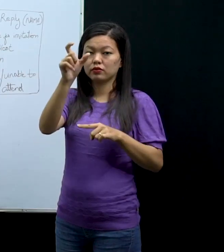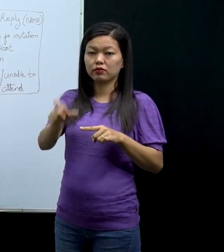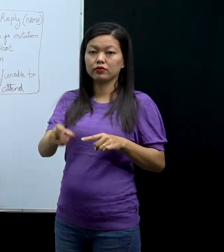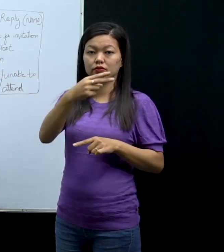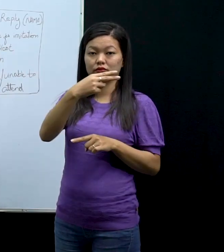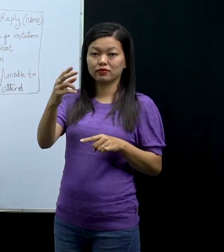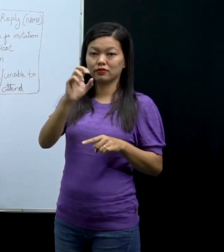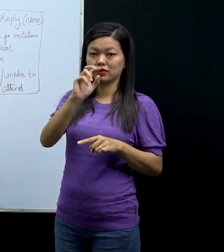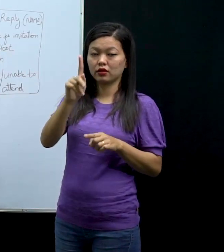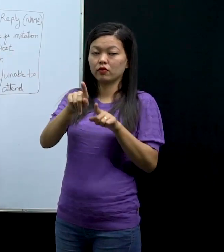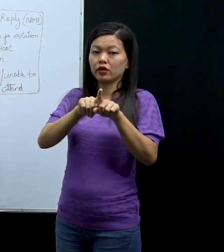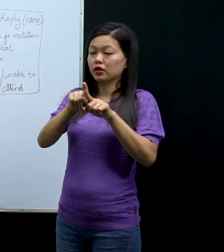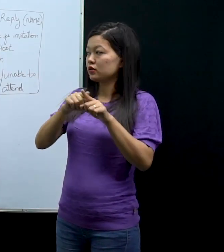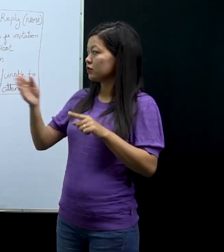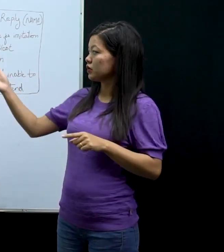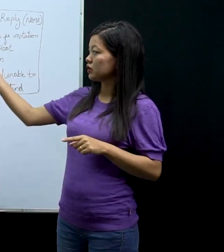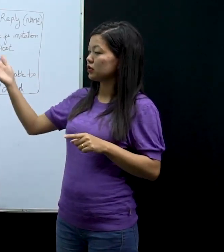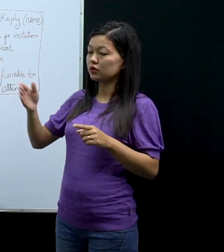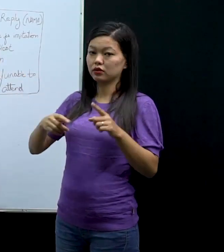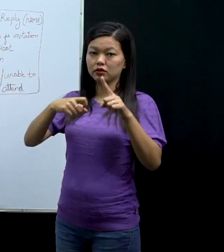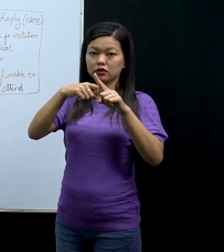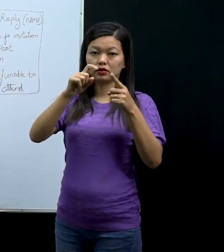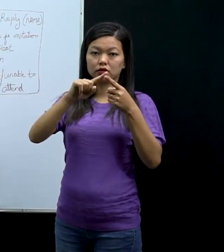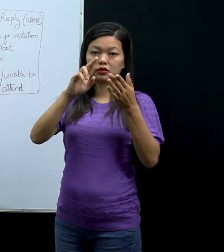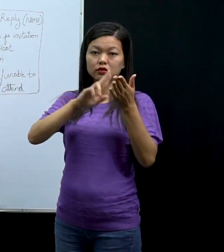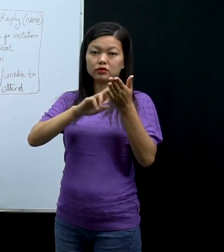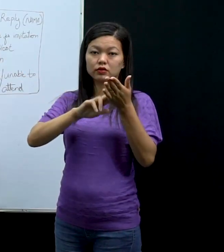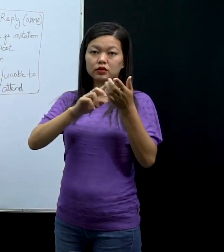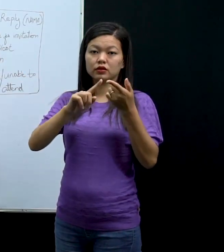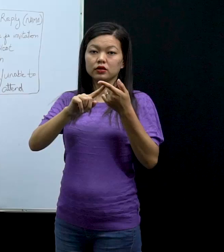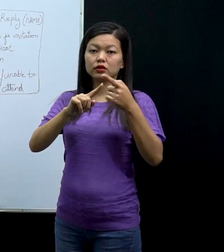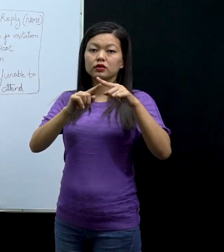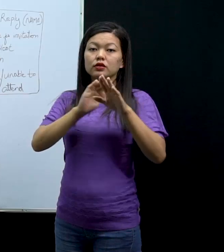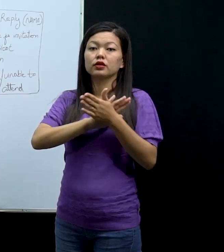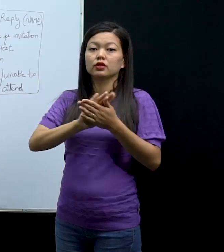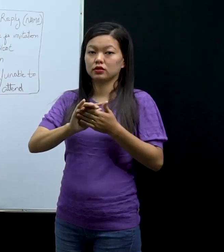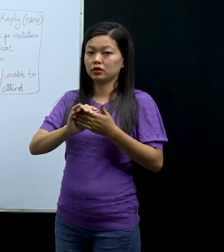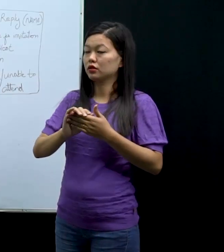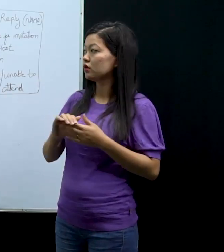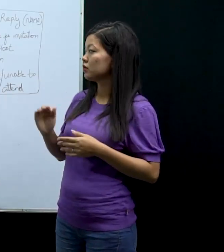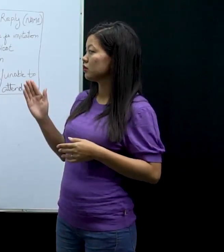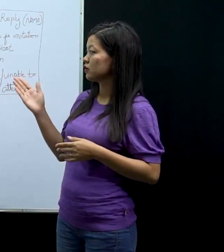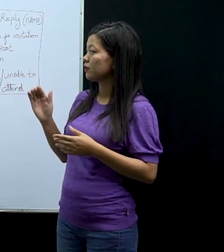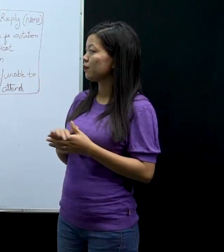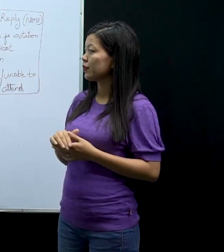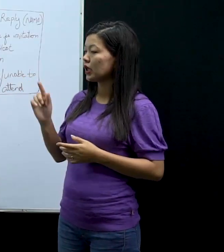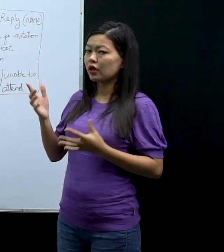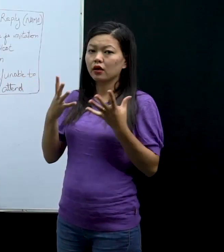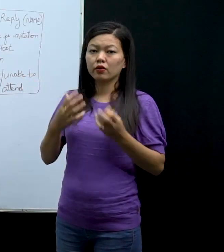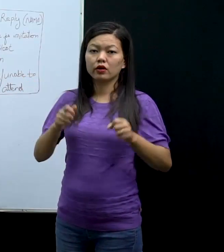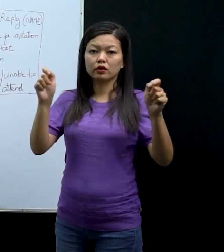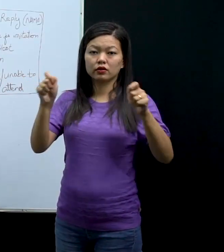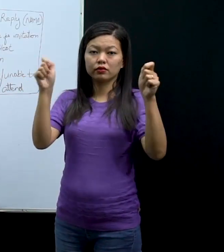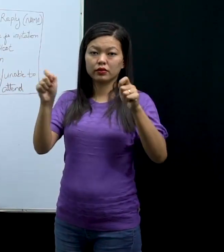July. So this is the host, okay? Remember, Mr. Kenneth is the host and he wants to give a party. He wants